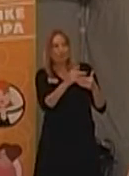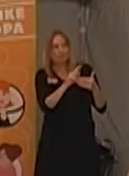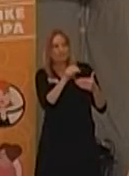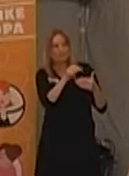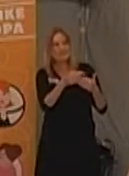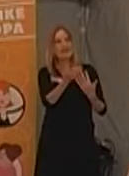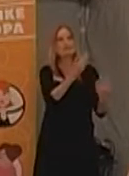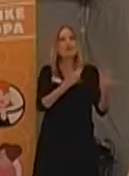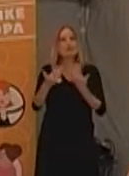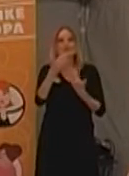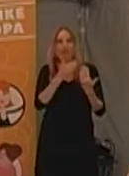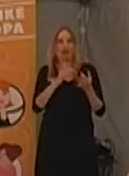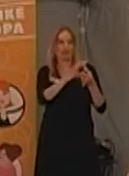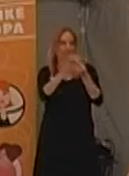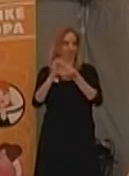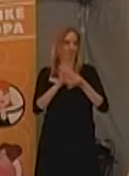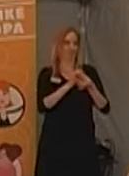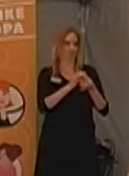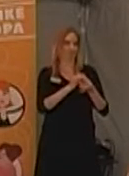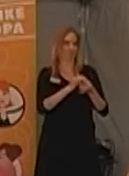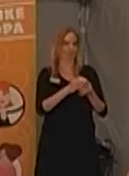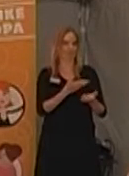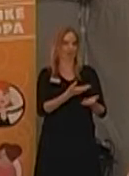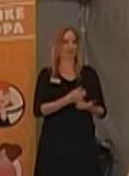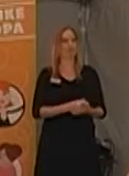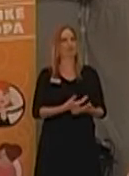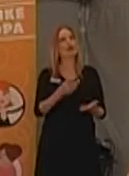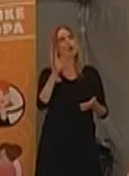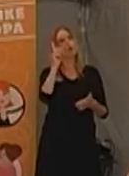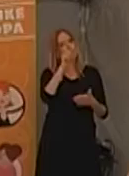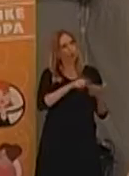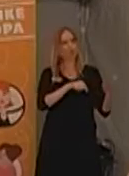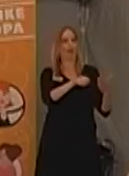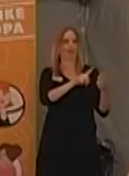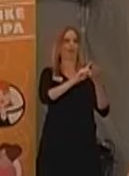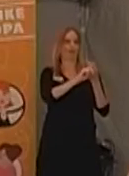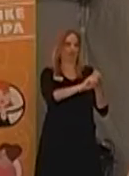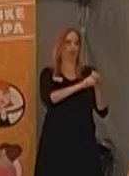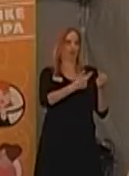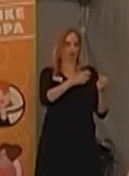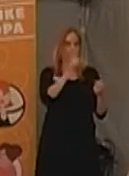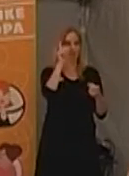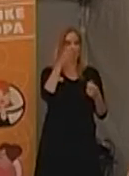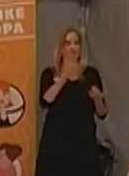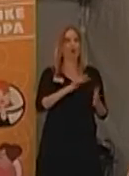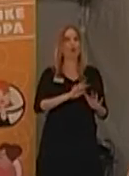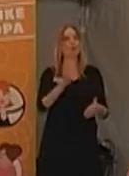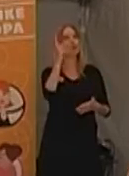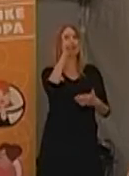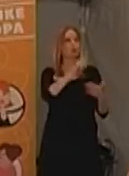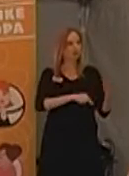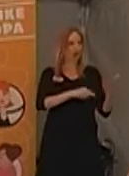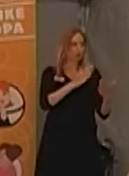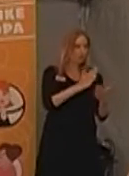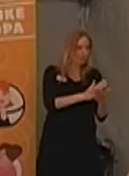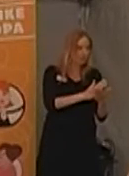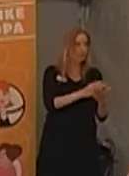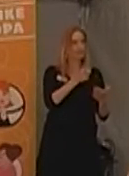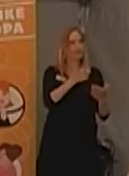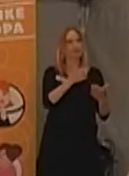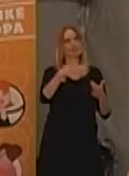relations. First and foremost, perhaps, trust. If you have trust in order, then the rest of it comes much